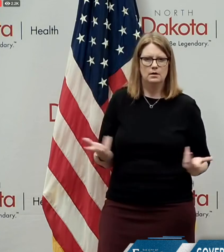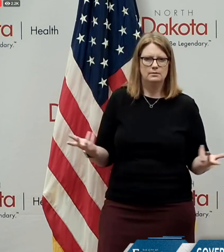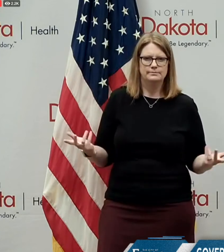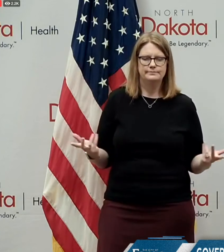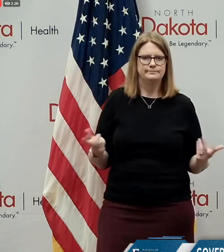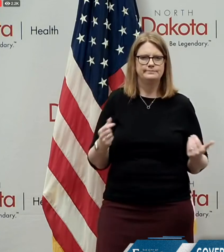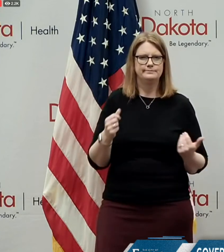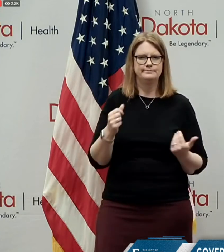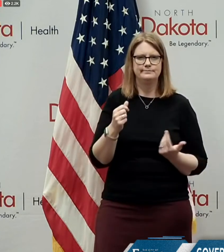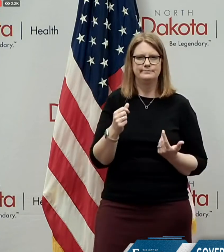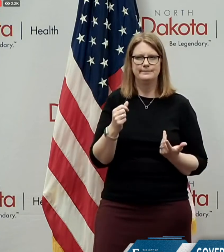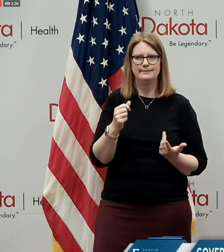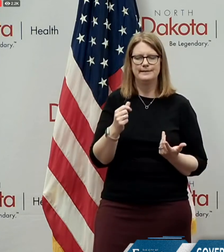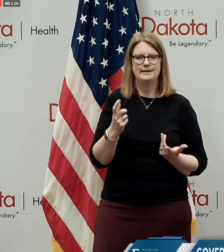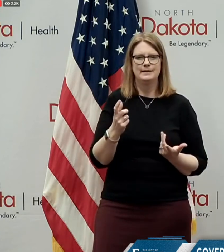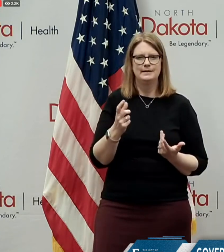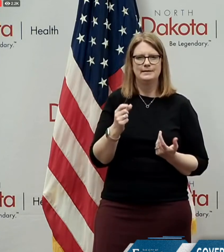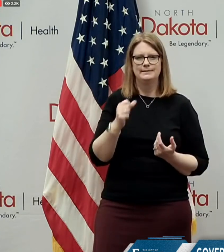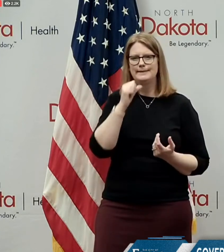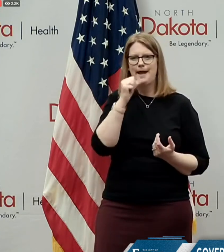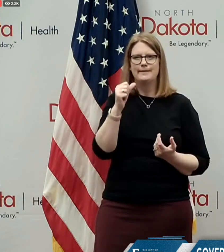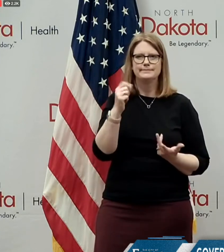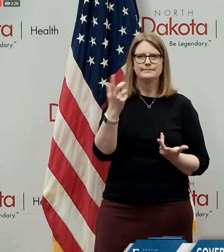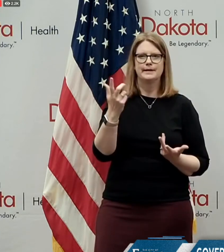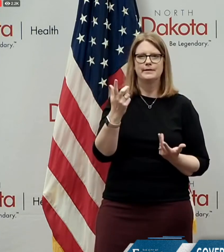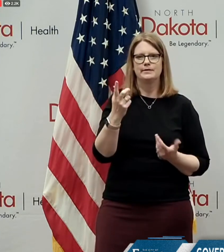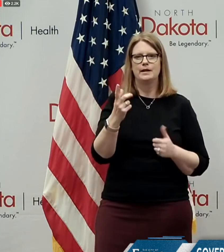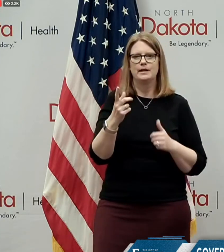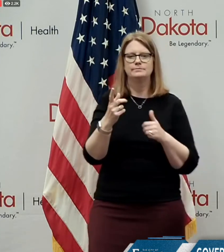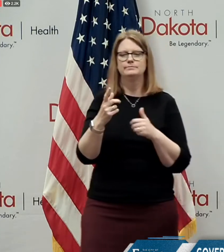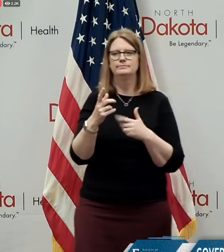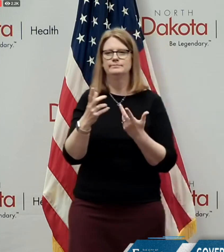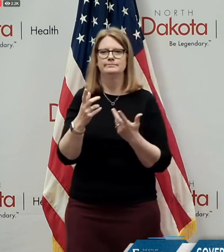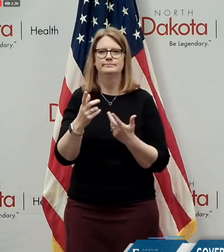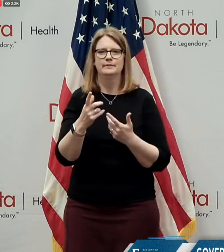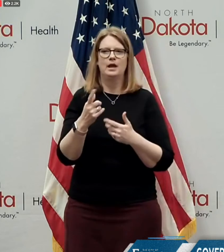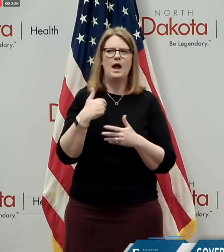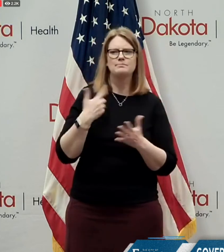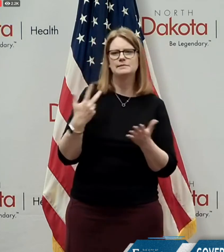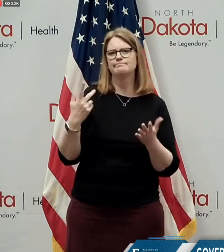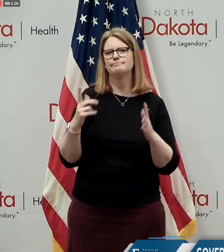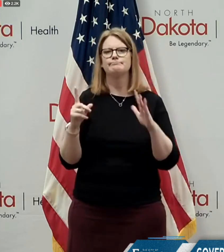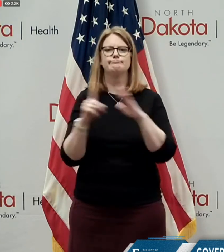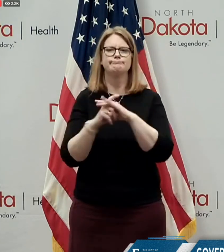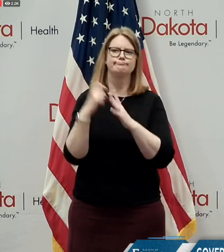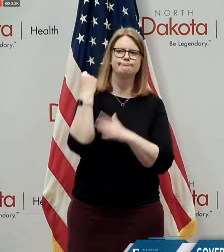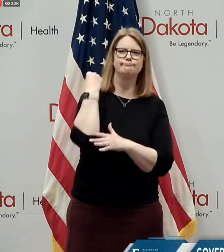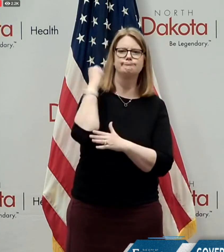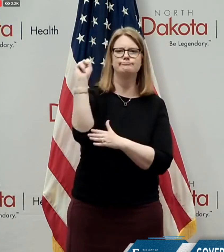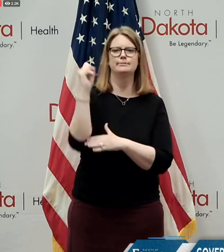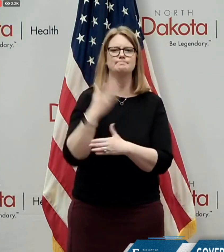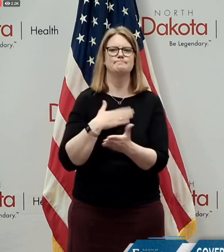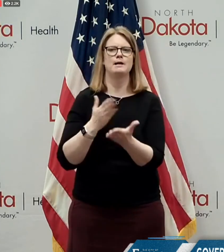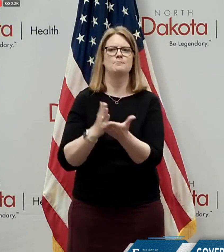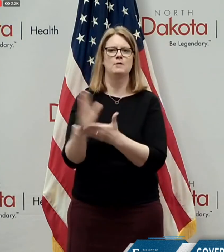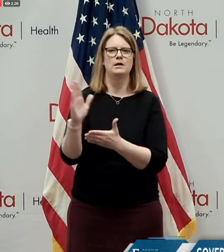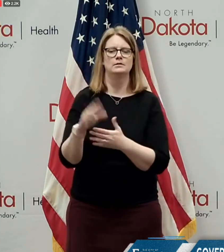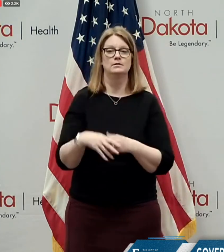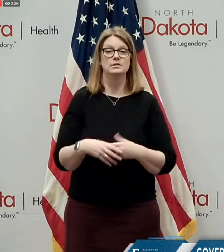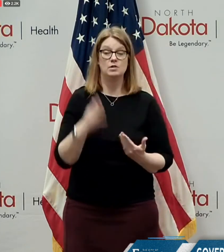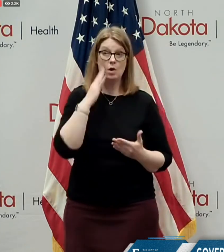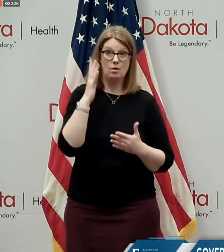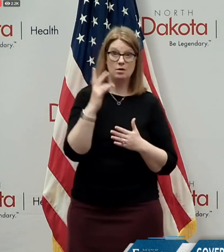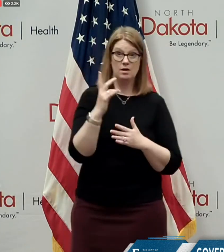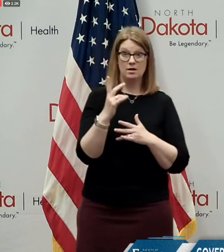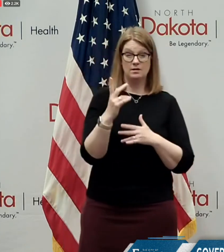a voicing your First Amendment rights. There's a real difference between that, and we have to. What happened earlier in the day on